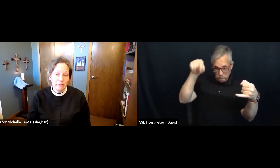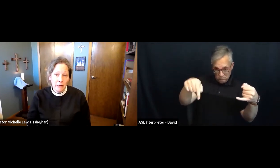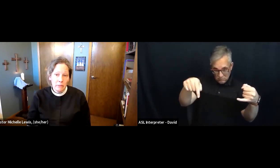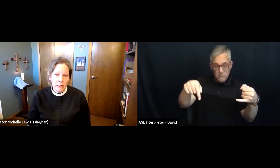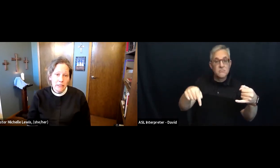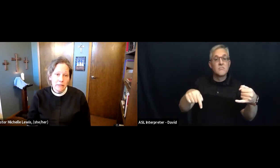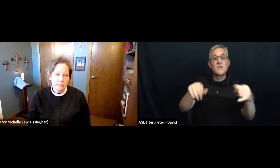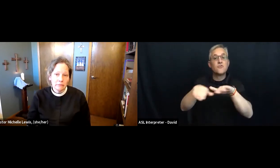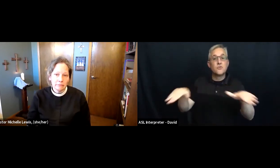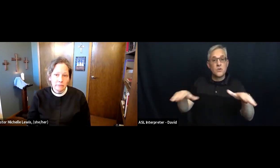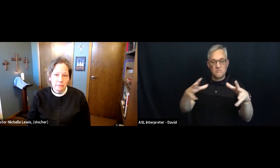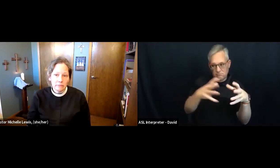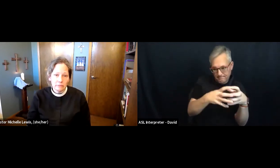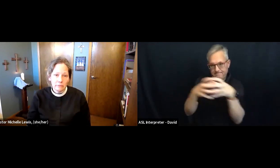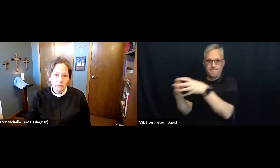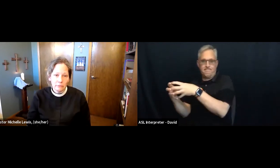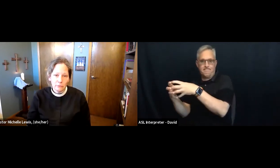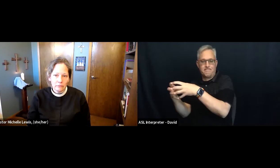separated from their families.